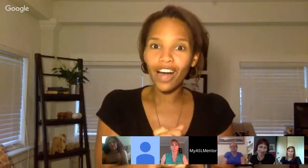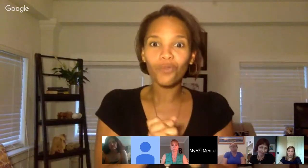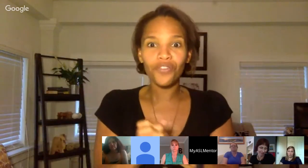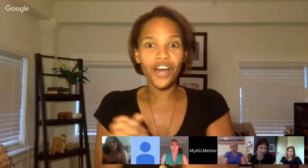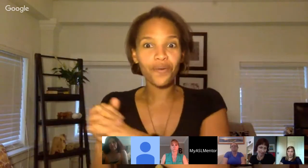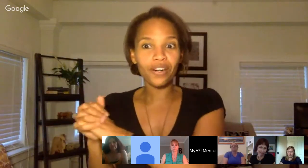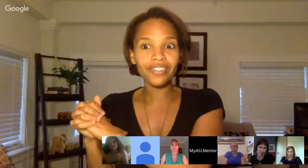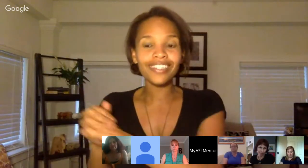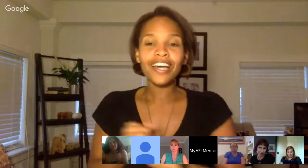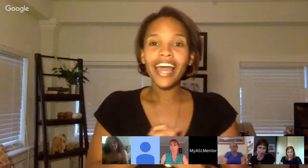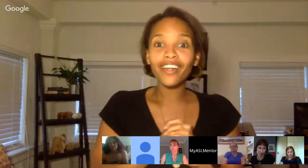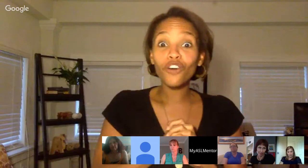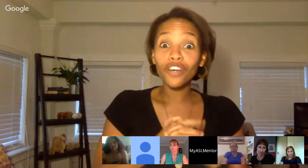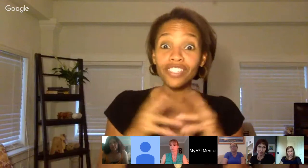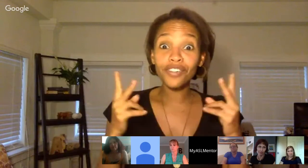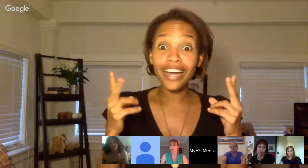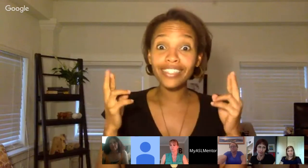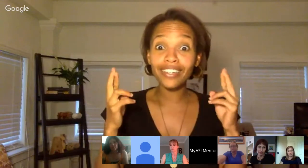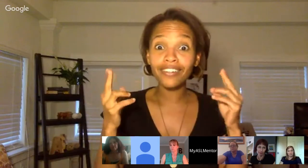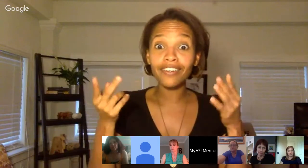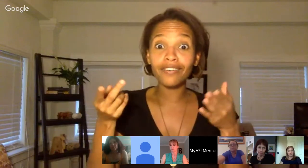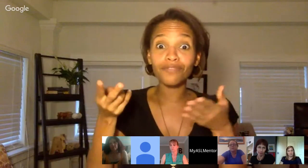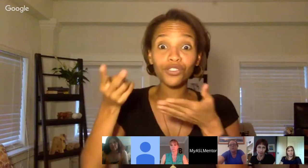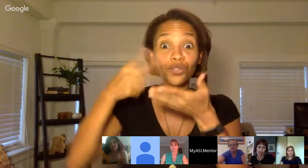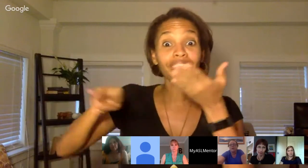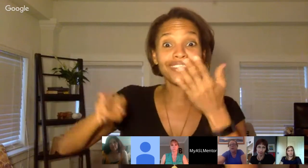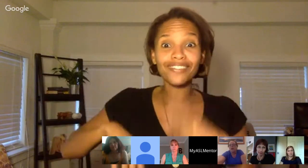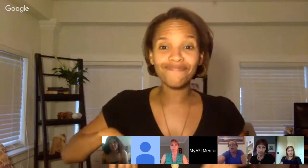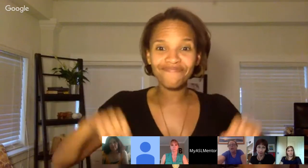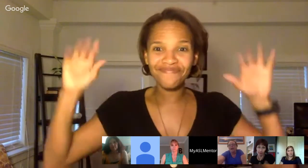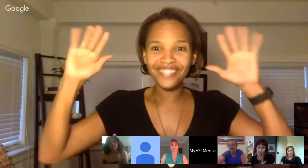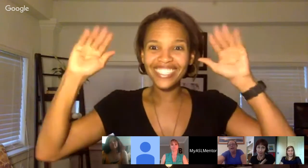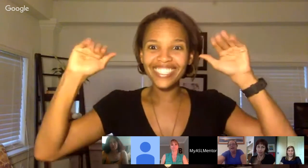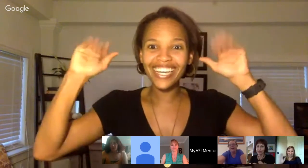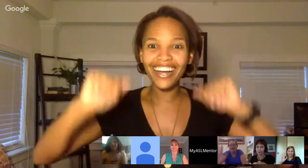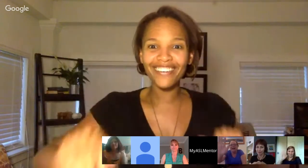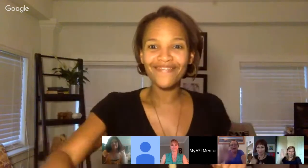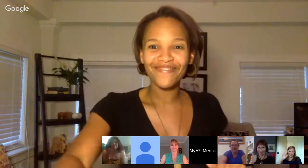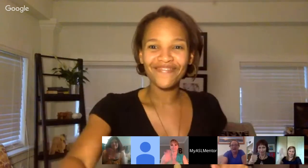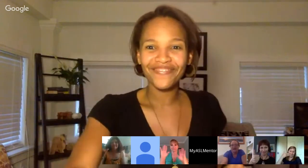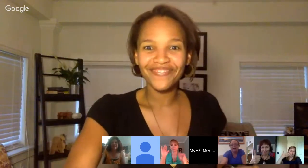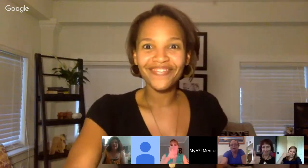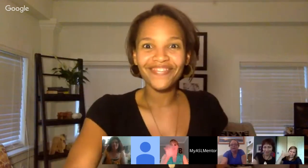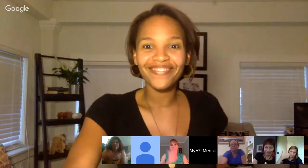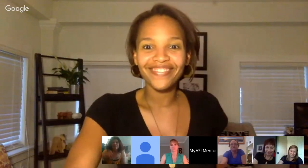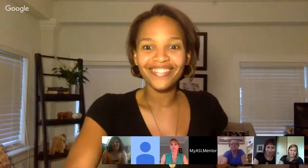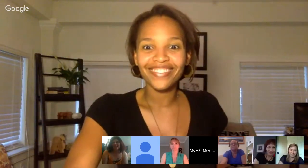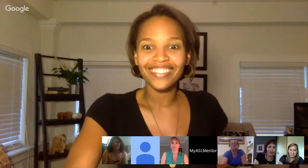what that was. And hopefully I'll see you guys in 2 weeks. Take care.